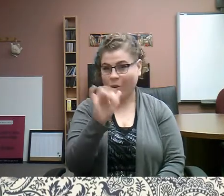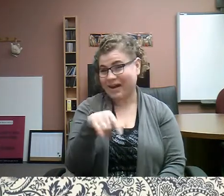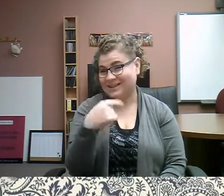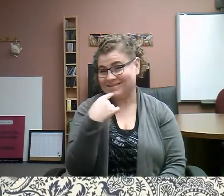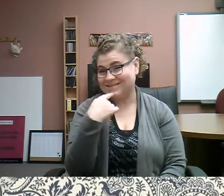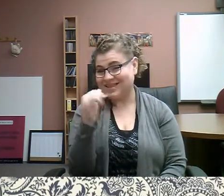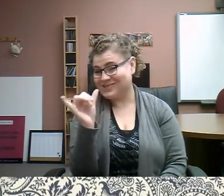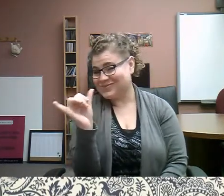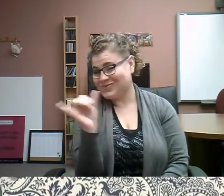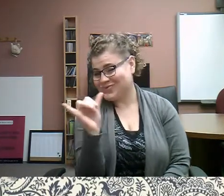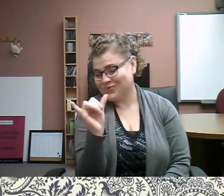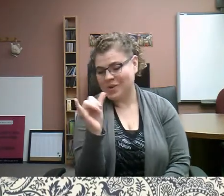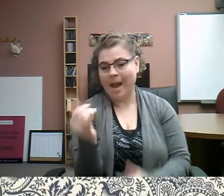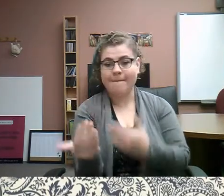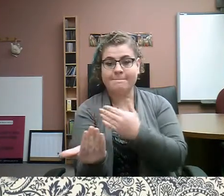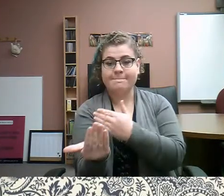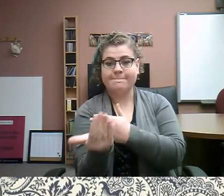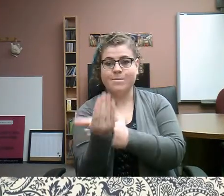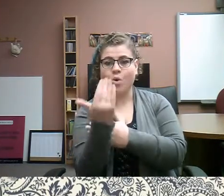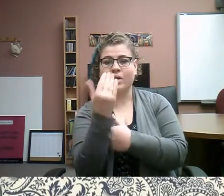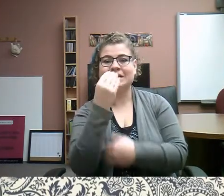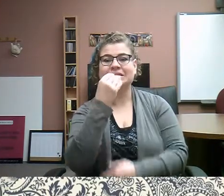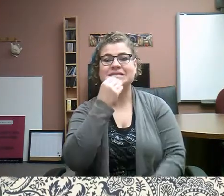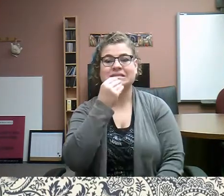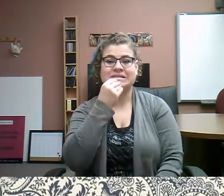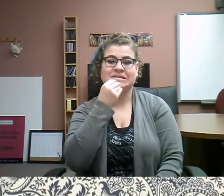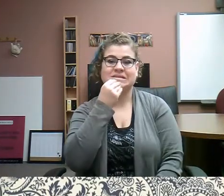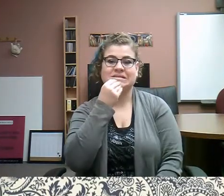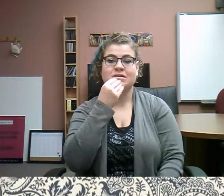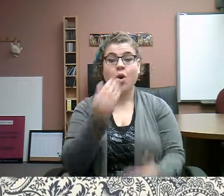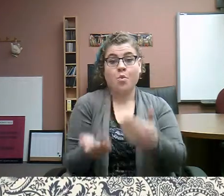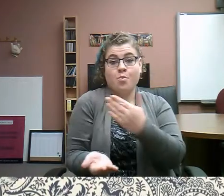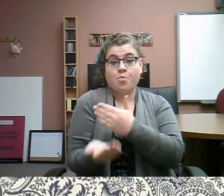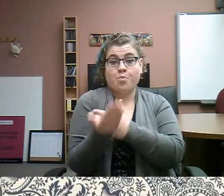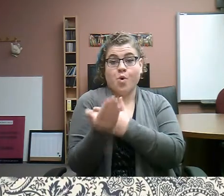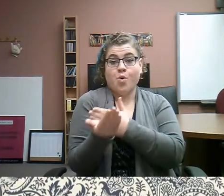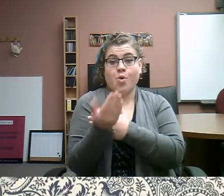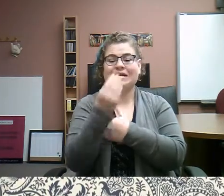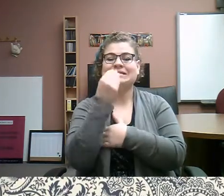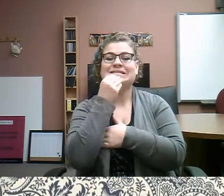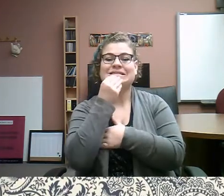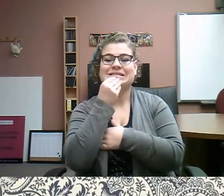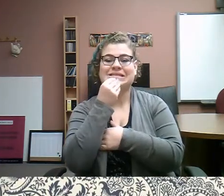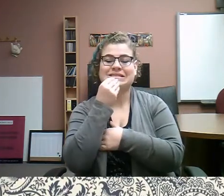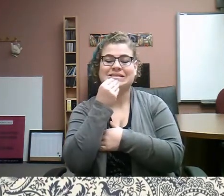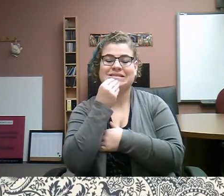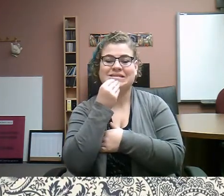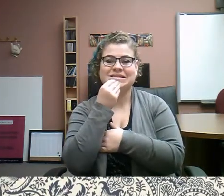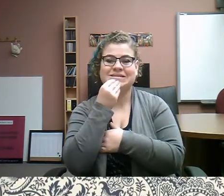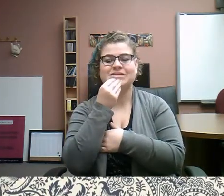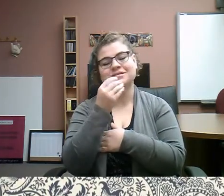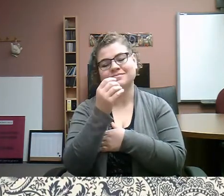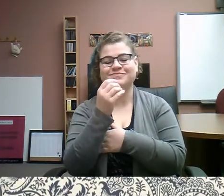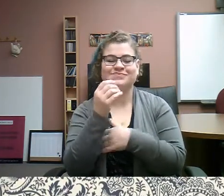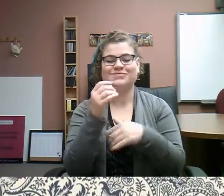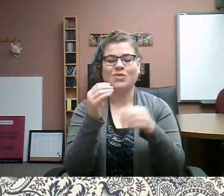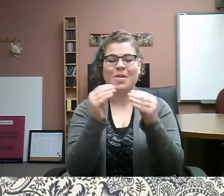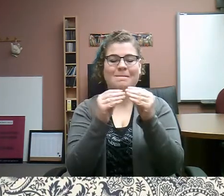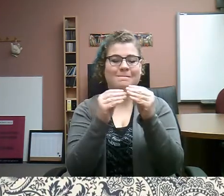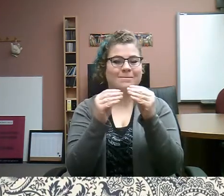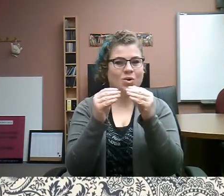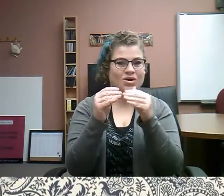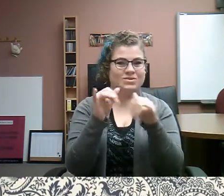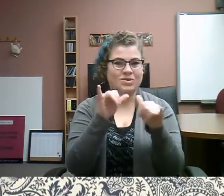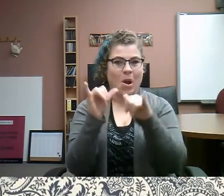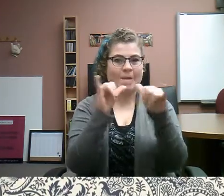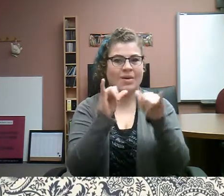Breakfast. Or you can say morning eat. In ASL, that means the same thing as breakfast. You would eat in the